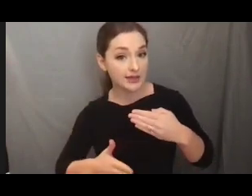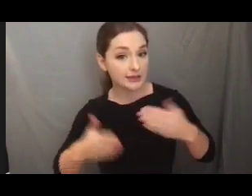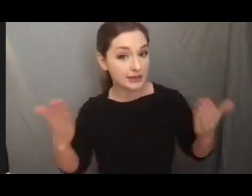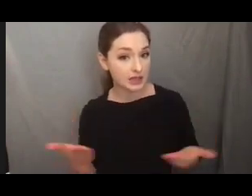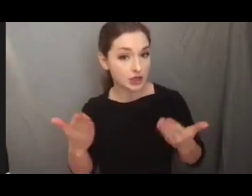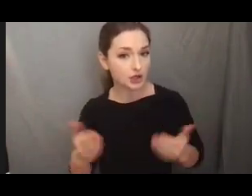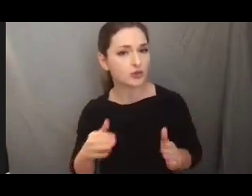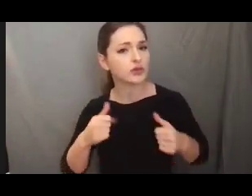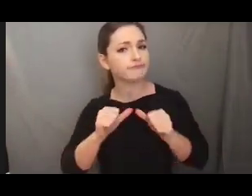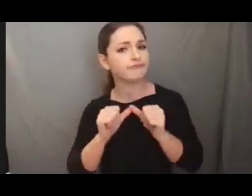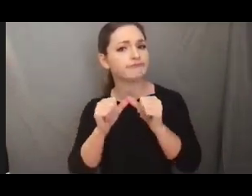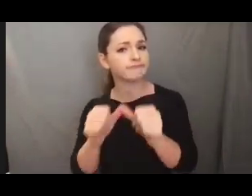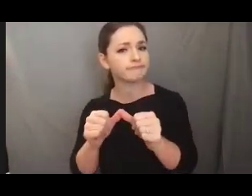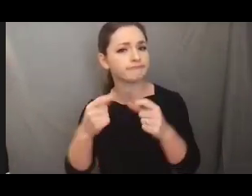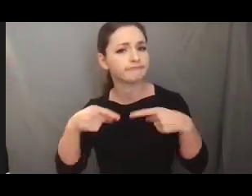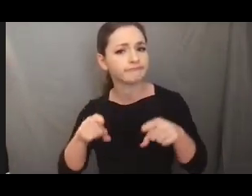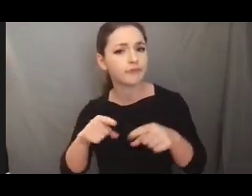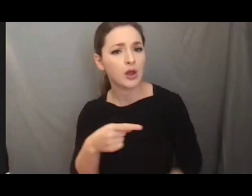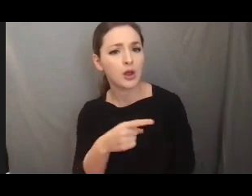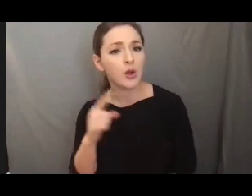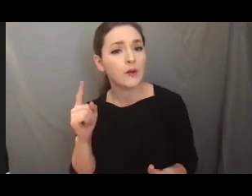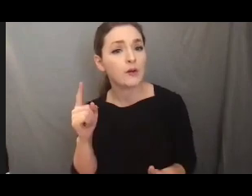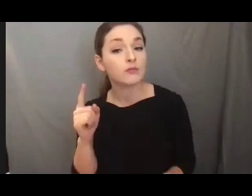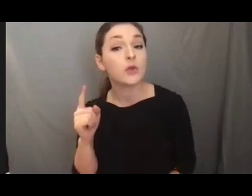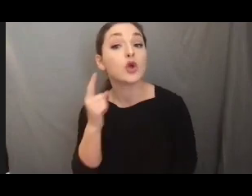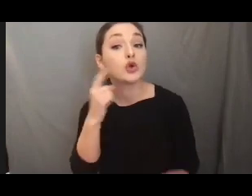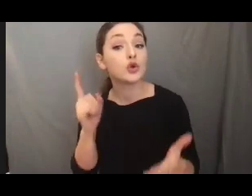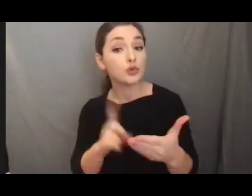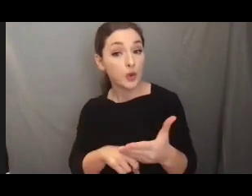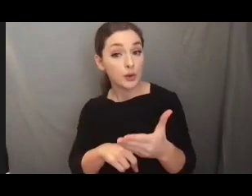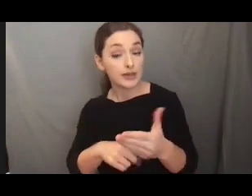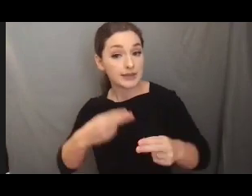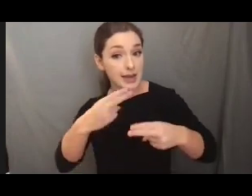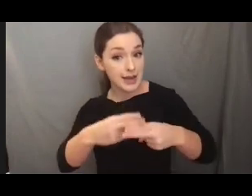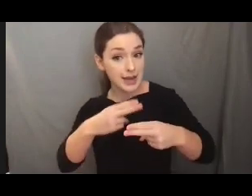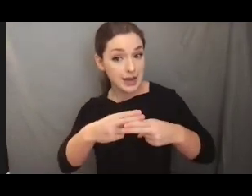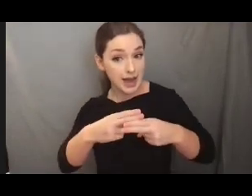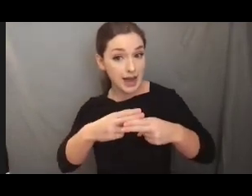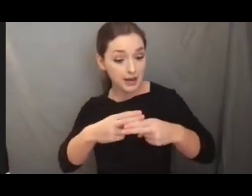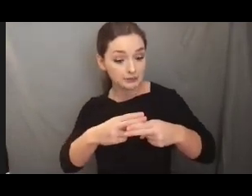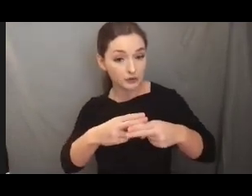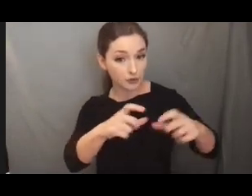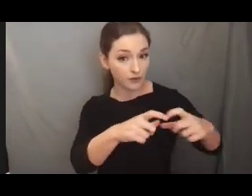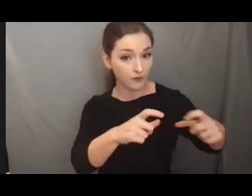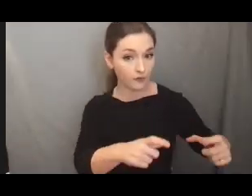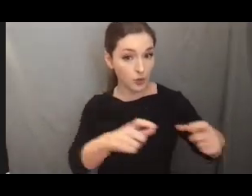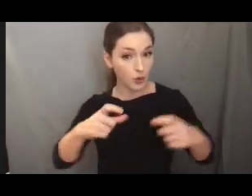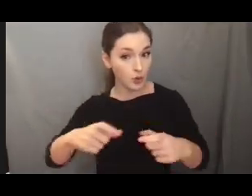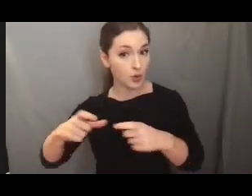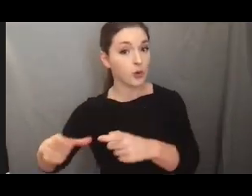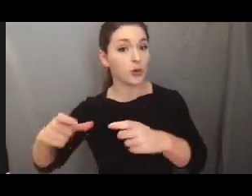into the Jaqua Center, one of the other first things you're going to notice is there's names on the floor engraved. Those are